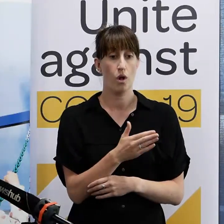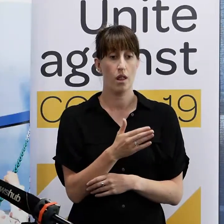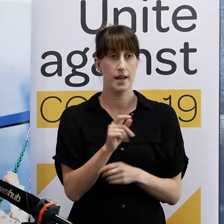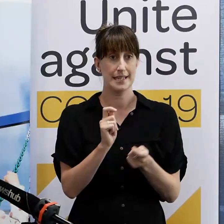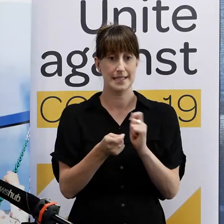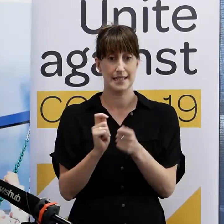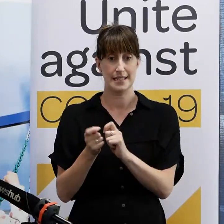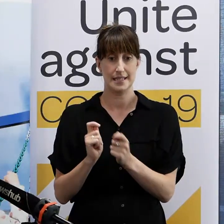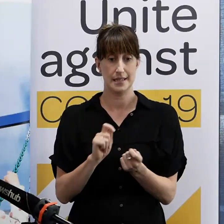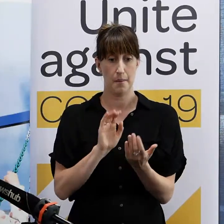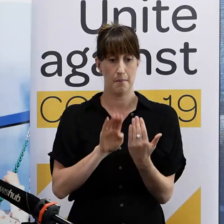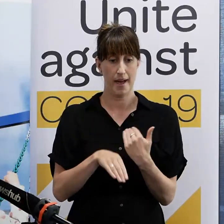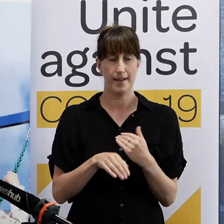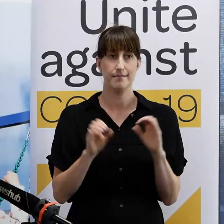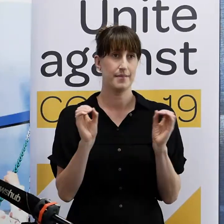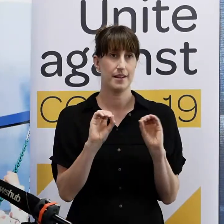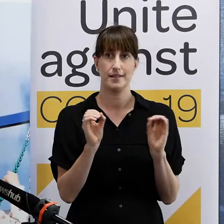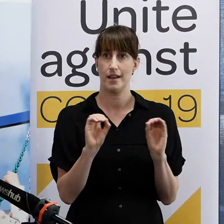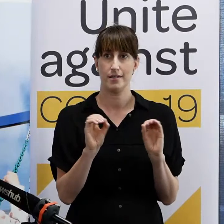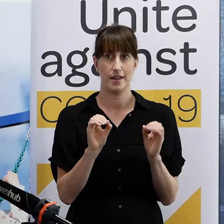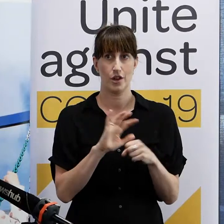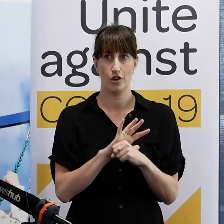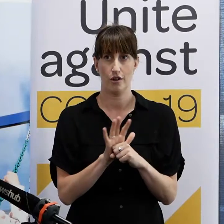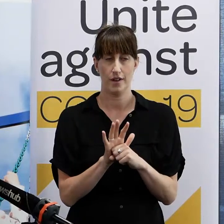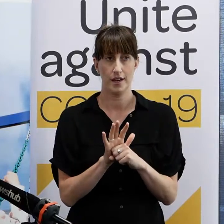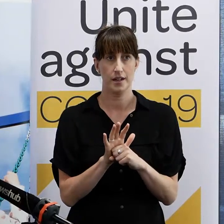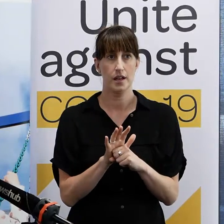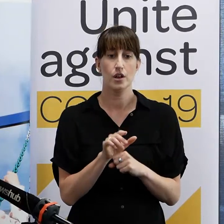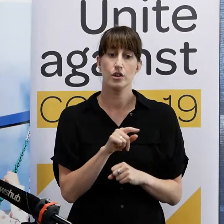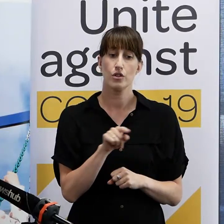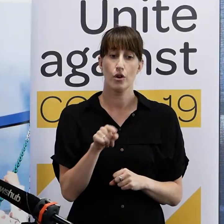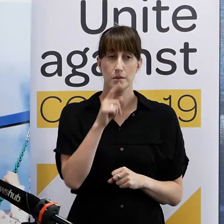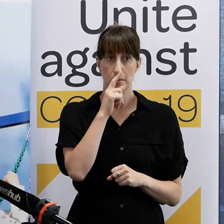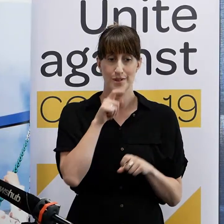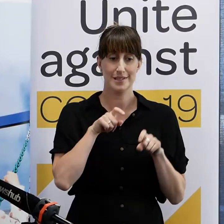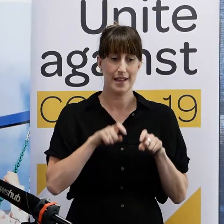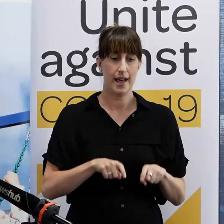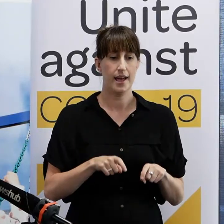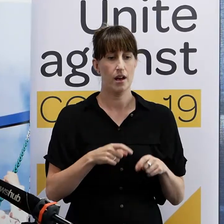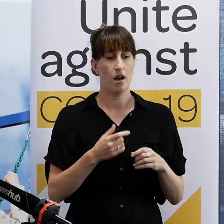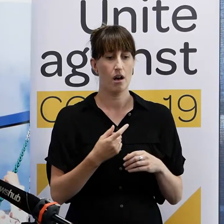course, remain in isolation for 14 days and have that second test at day 12.